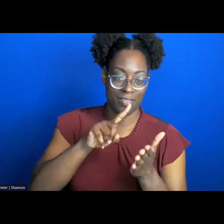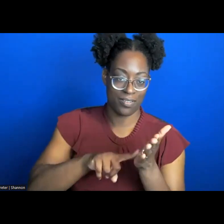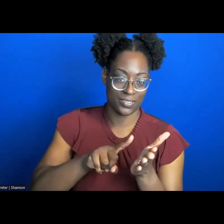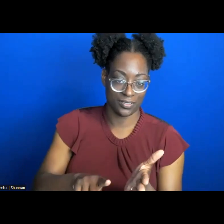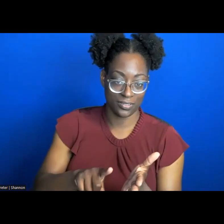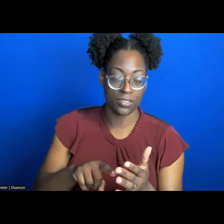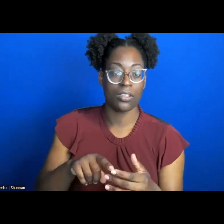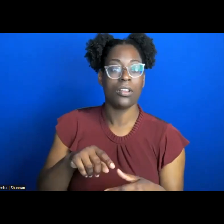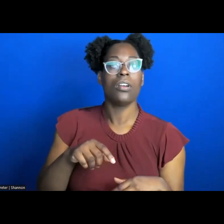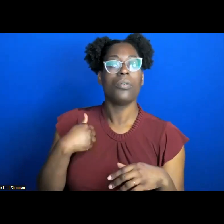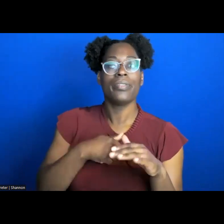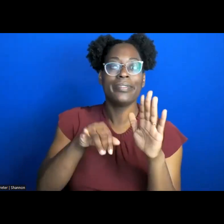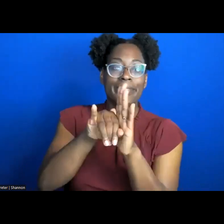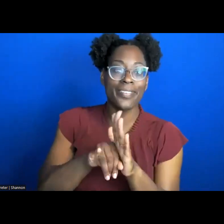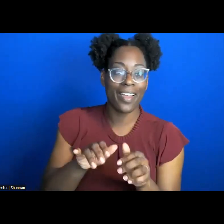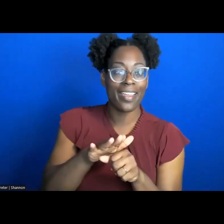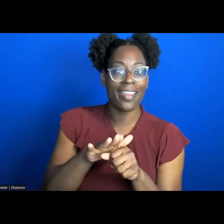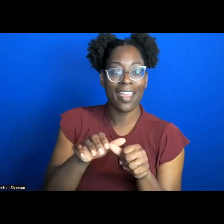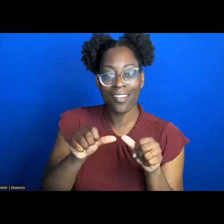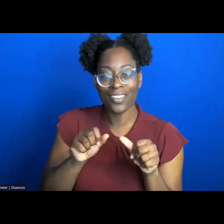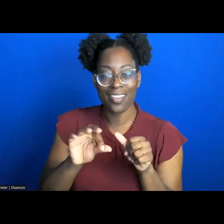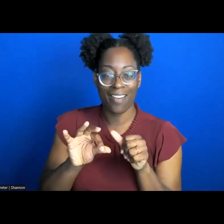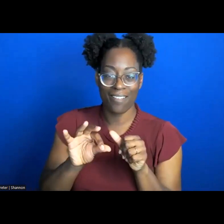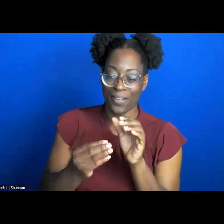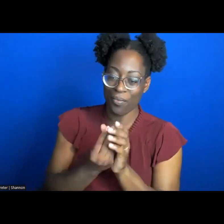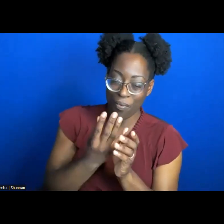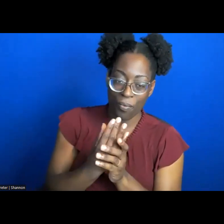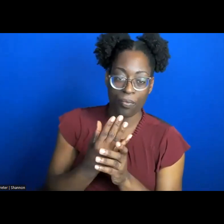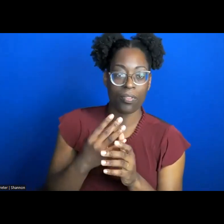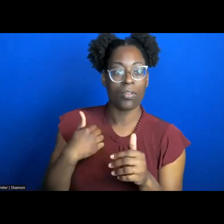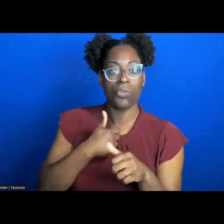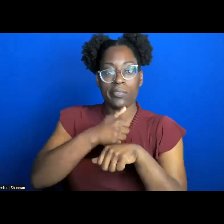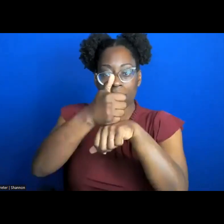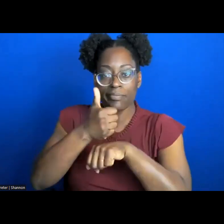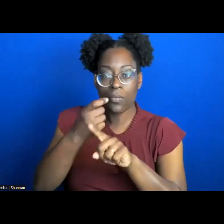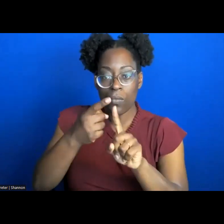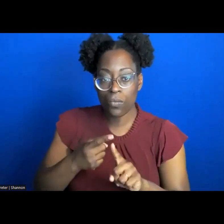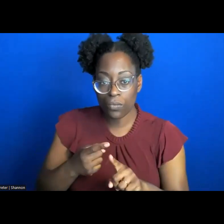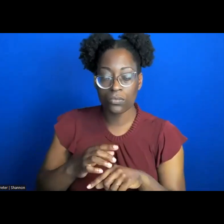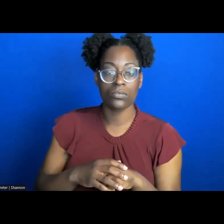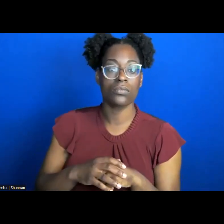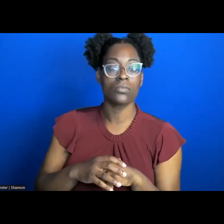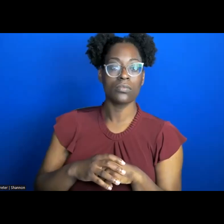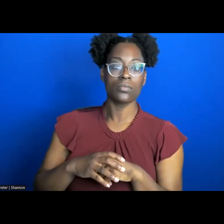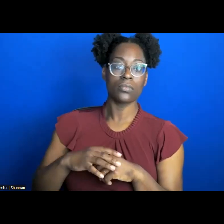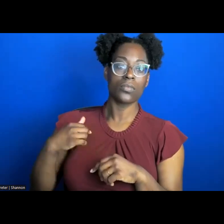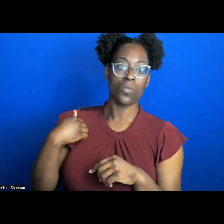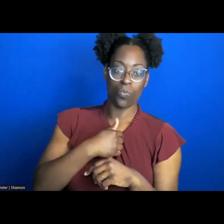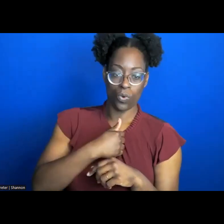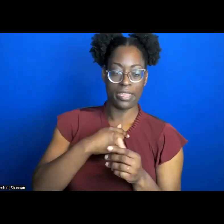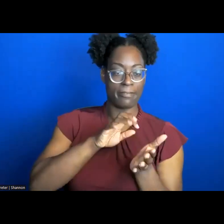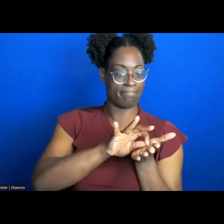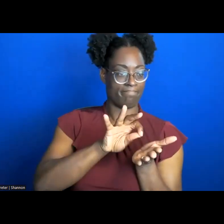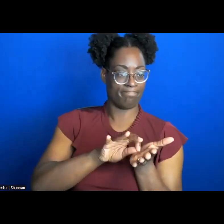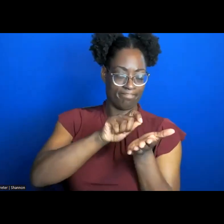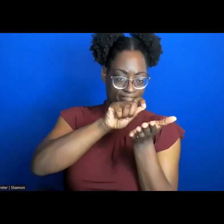of attention on our progress. For our staff, it means being asked questions like, how is race equity showing up